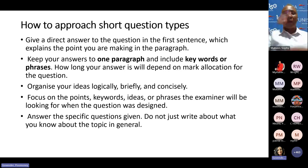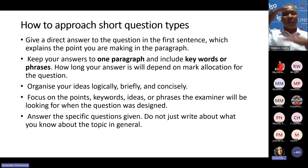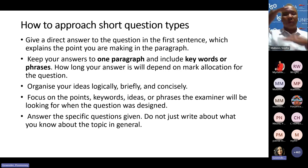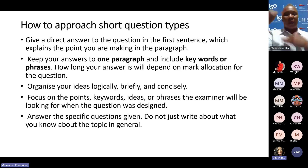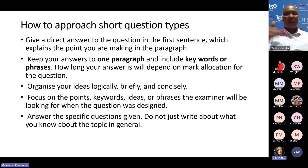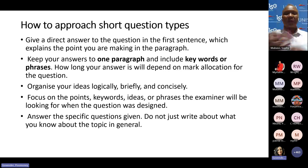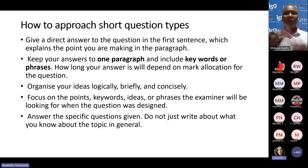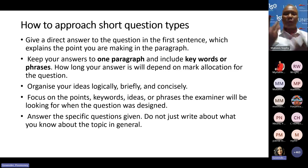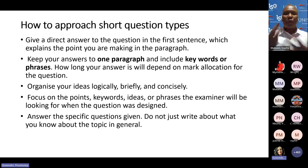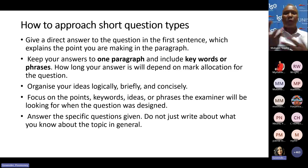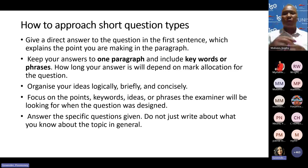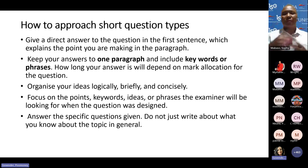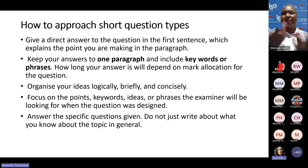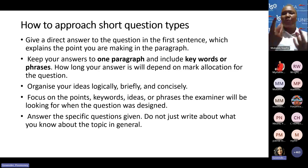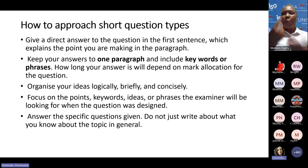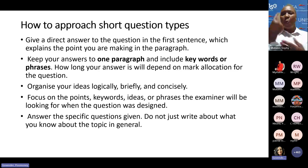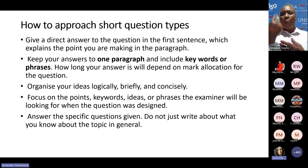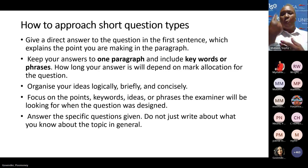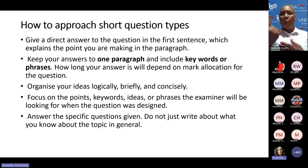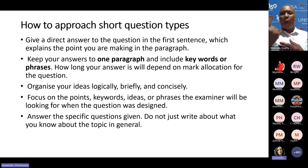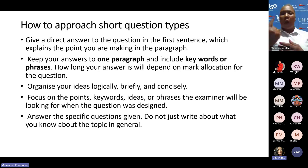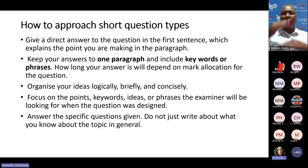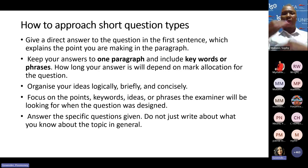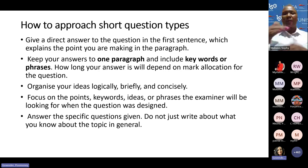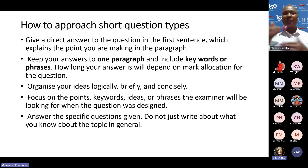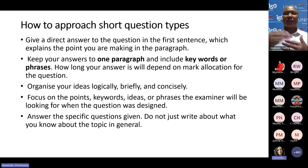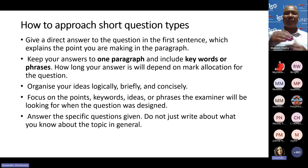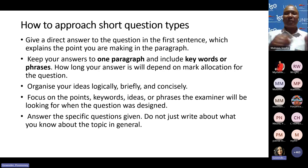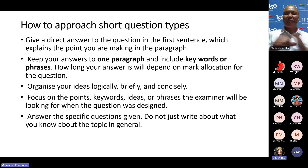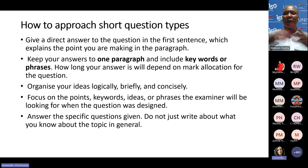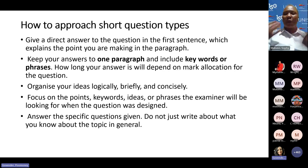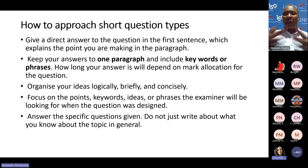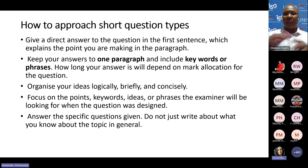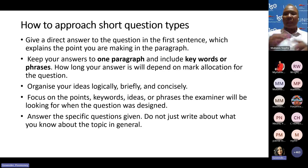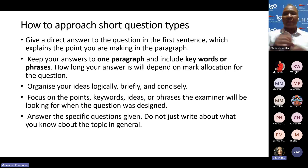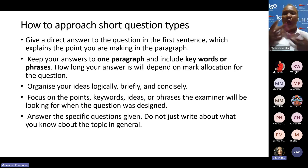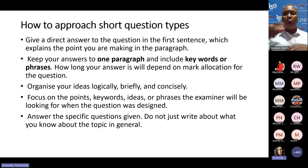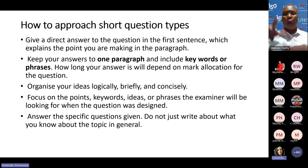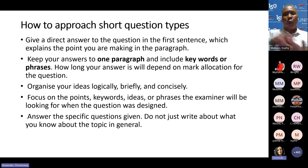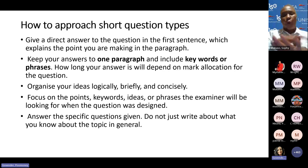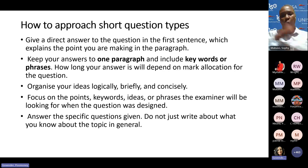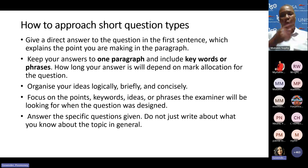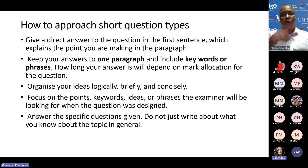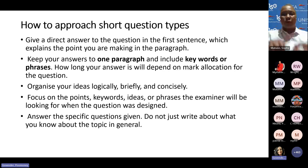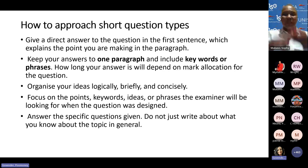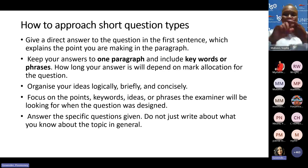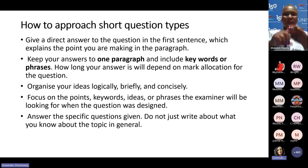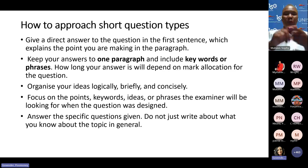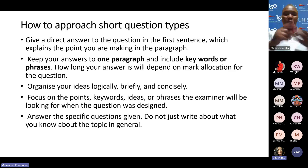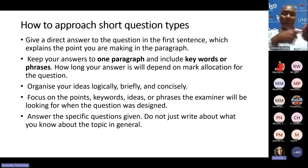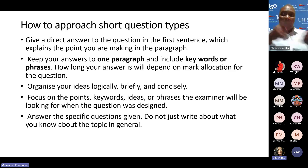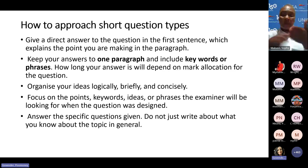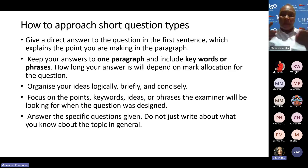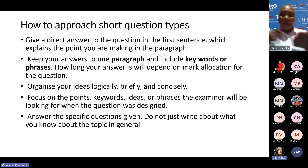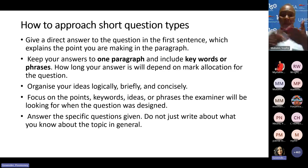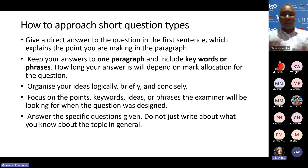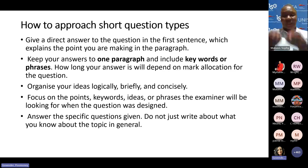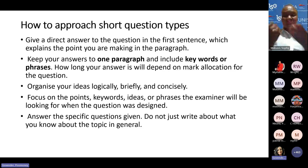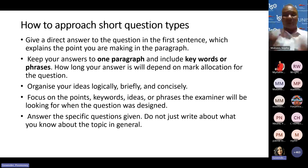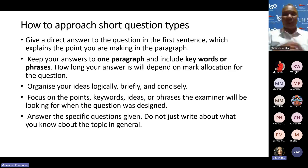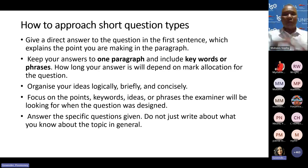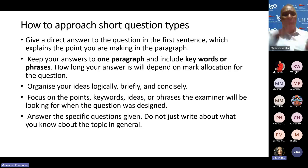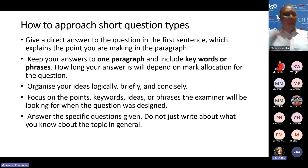or phrases from your question. How long your answer is will depend on the mark allocation. So when you're reading a